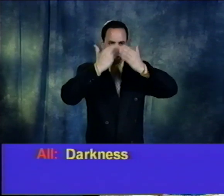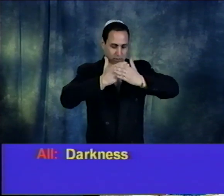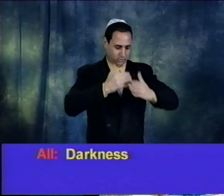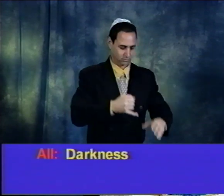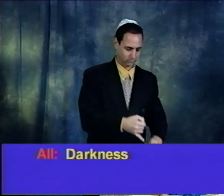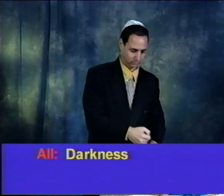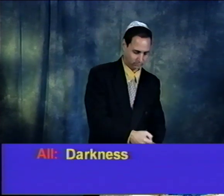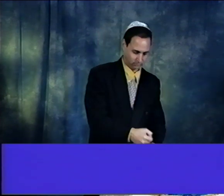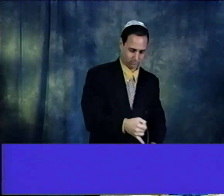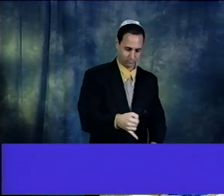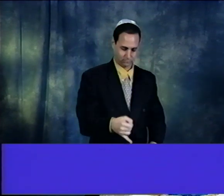darkness,